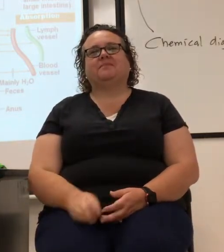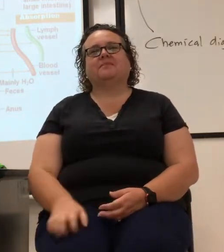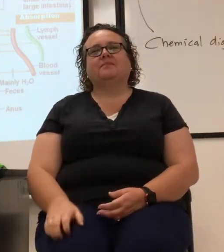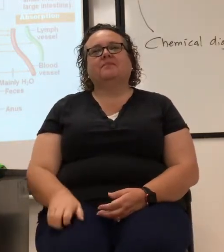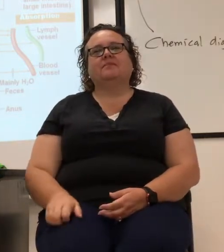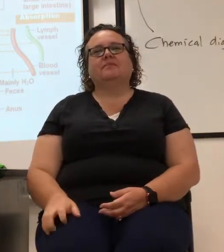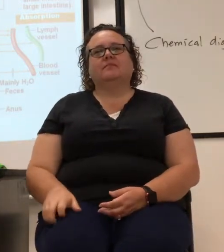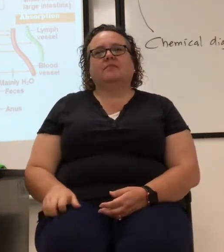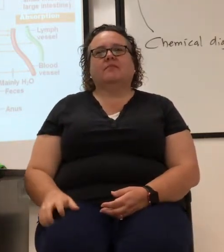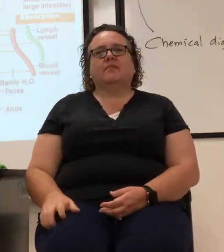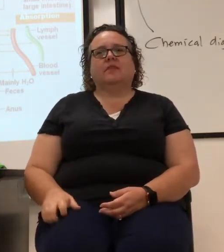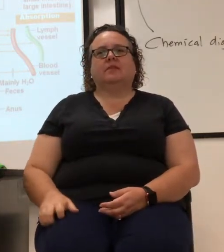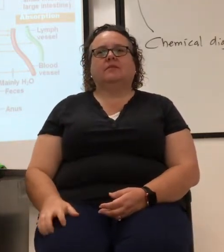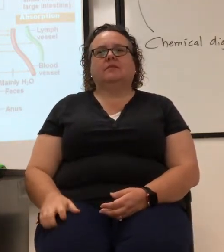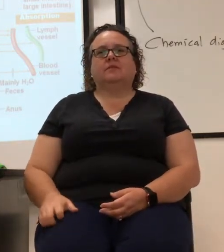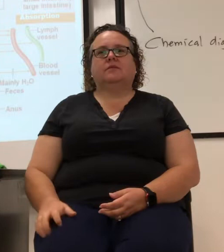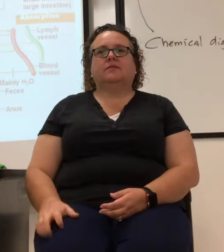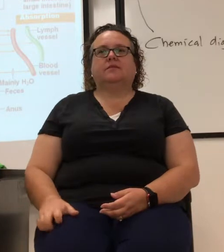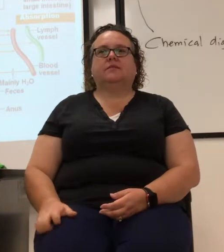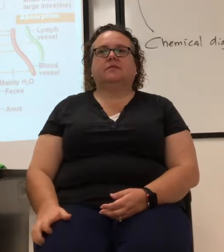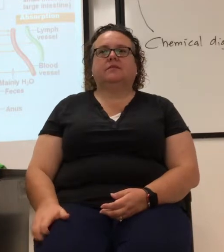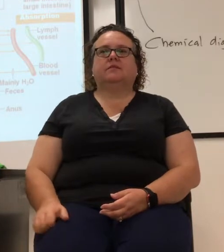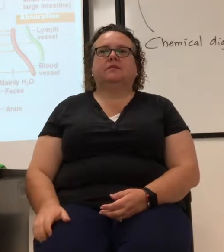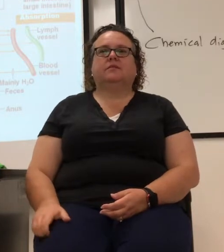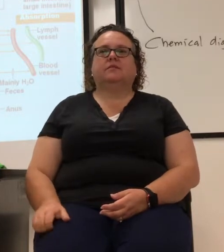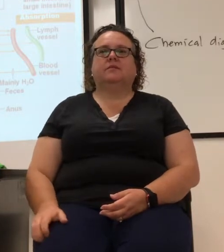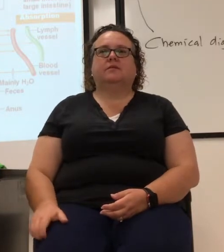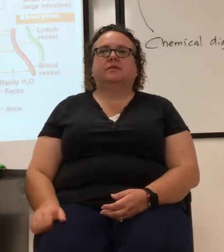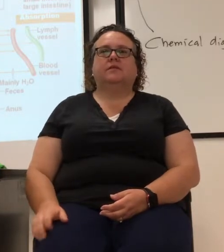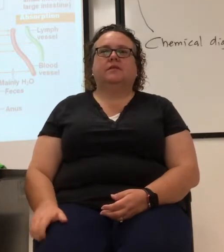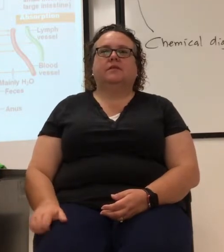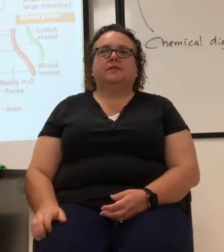into intestinal capillaries